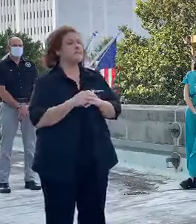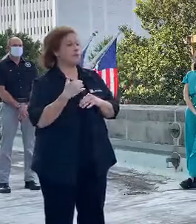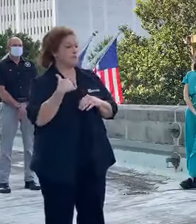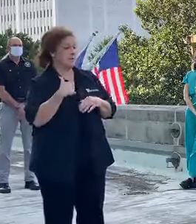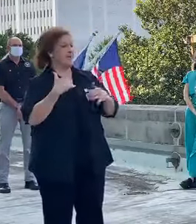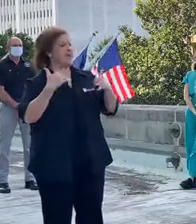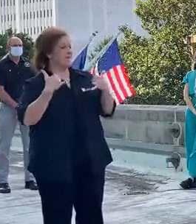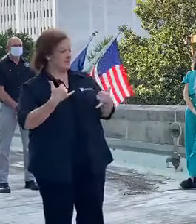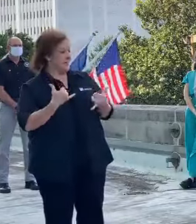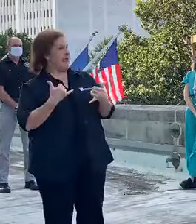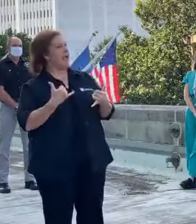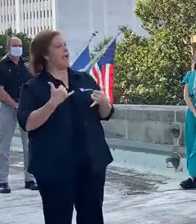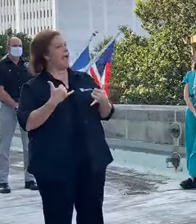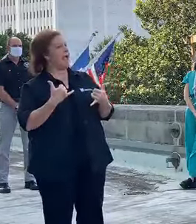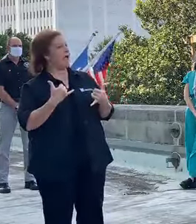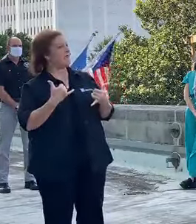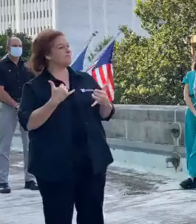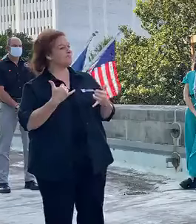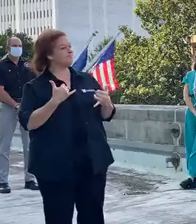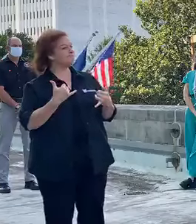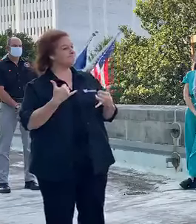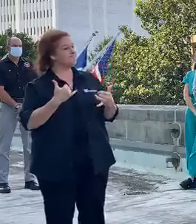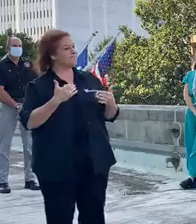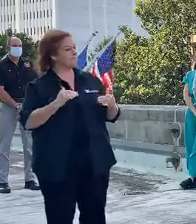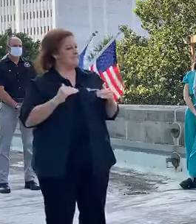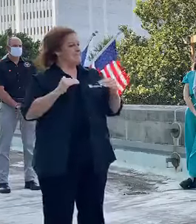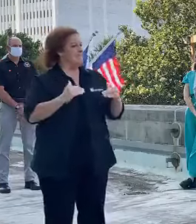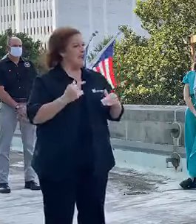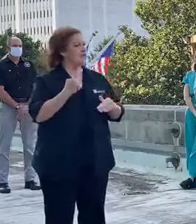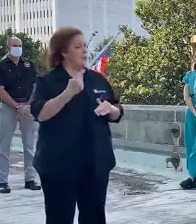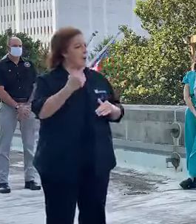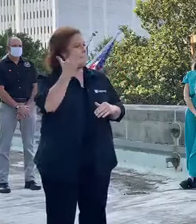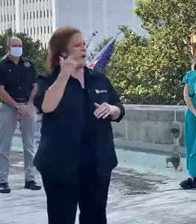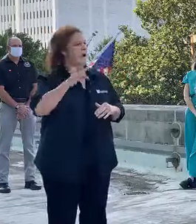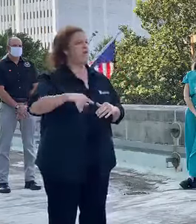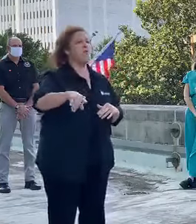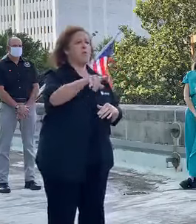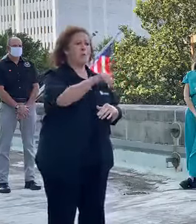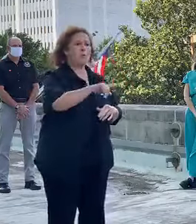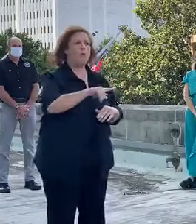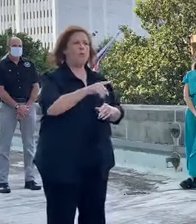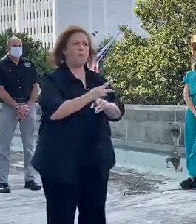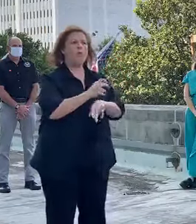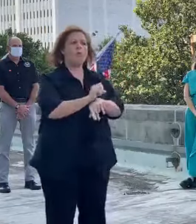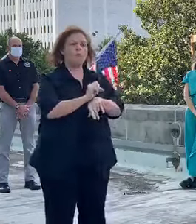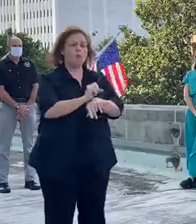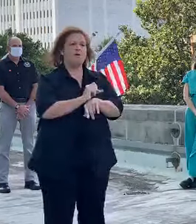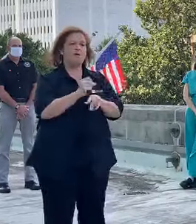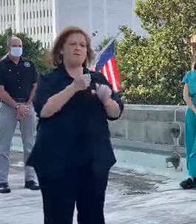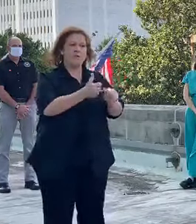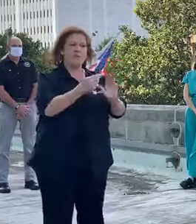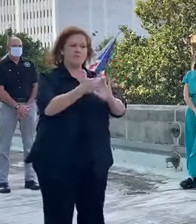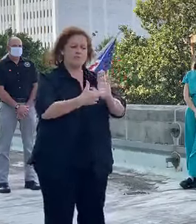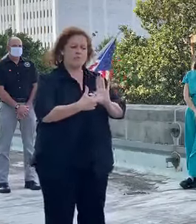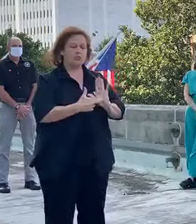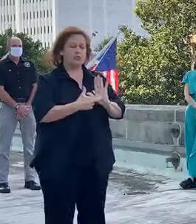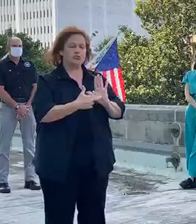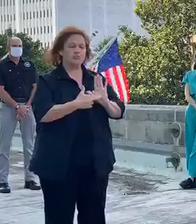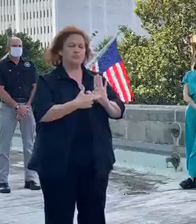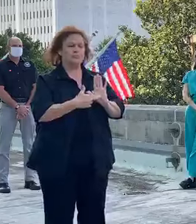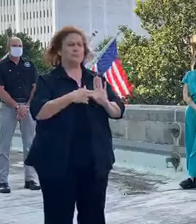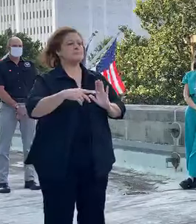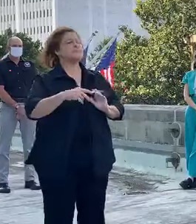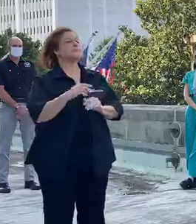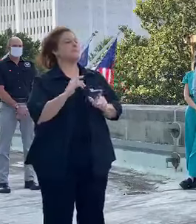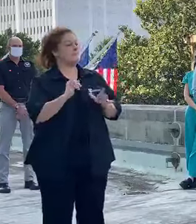milestone because of the sacrifices our people have made. You took this seriously, you paid attention, and